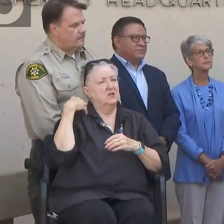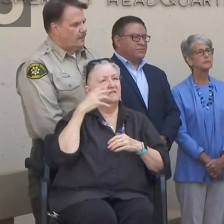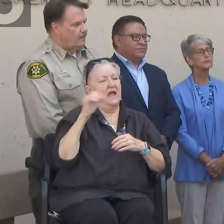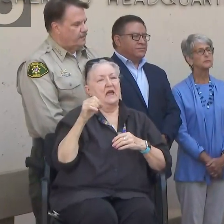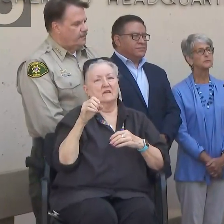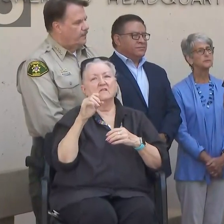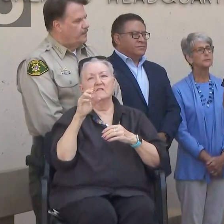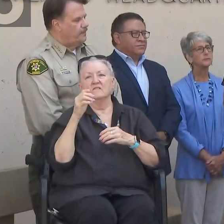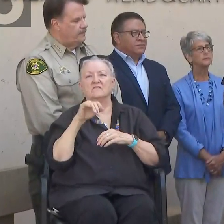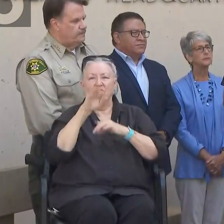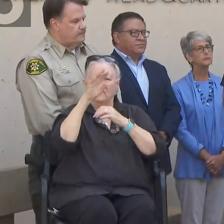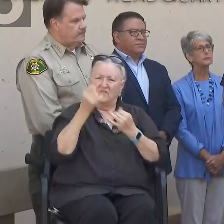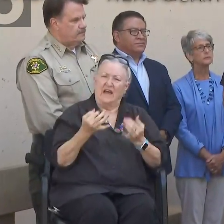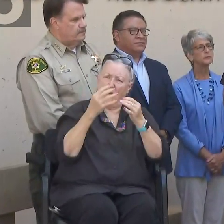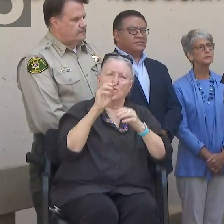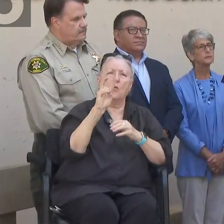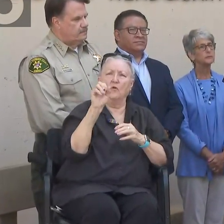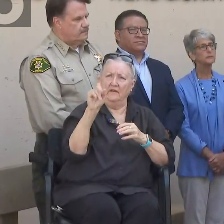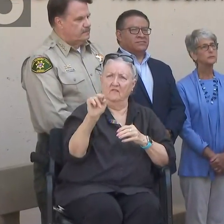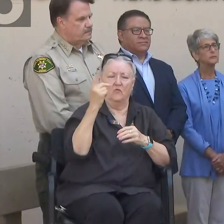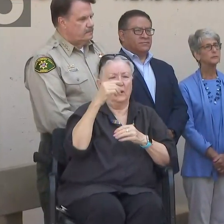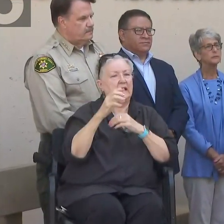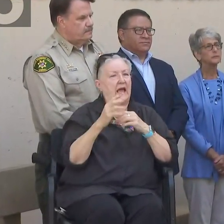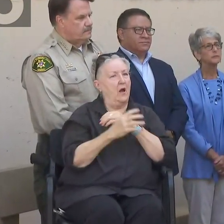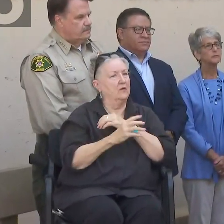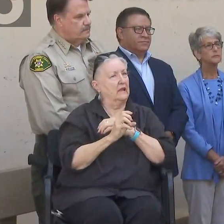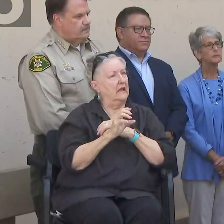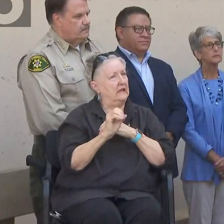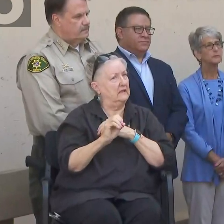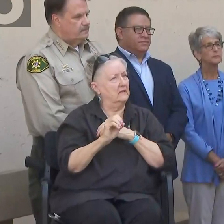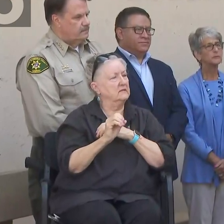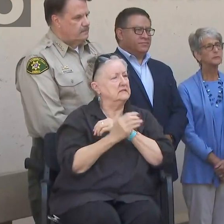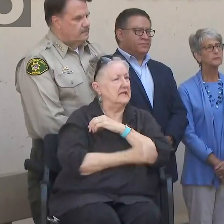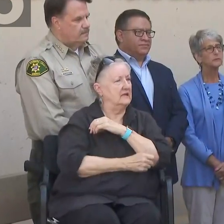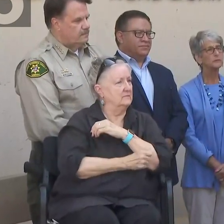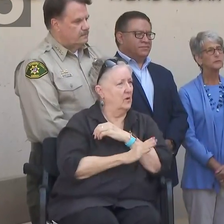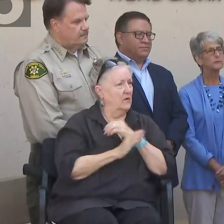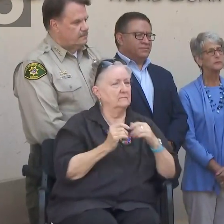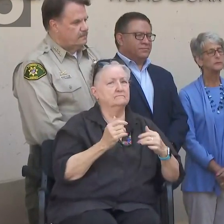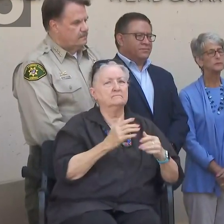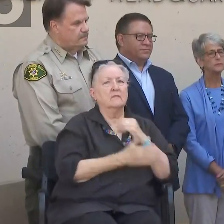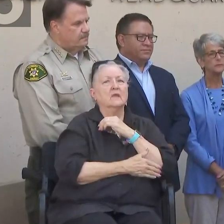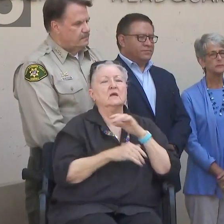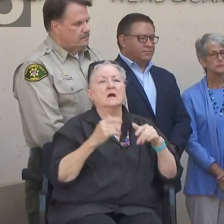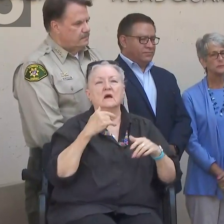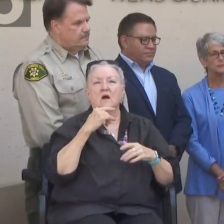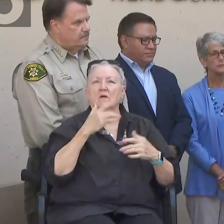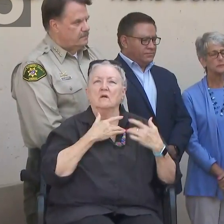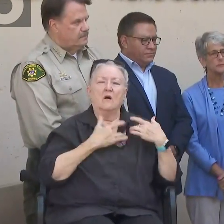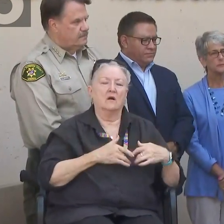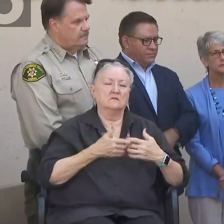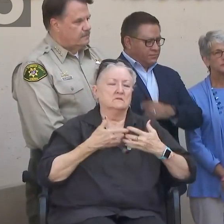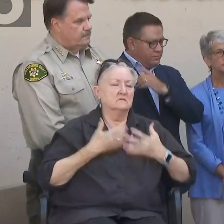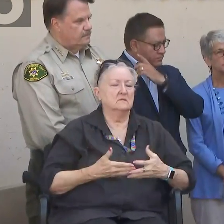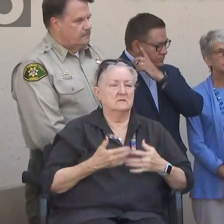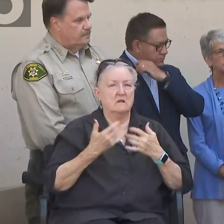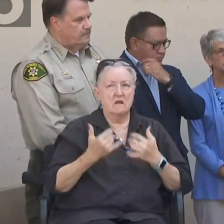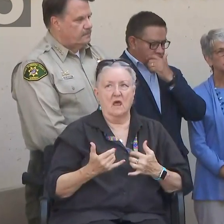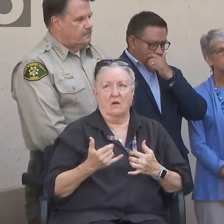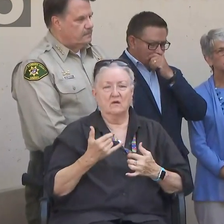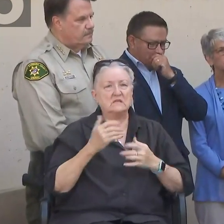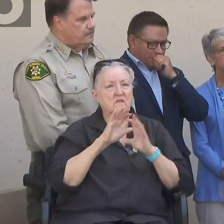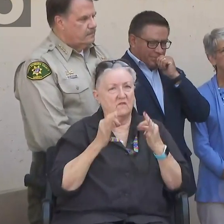Barbara. I want to start by telling you that the hearts of this community are heavy as